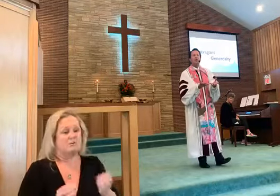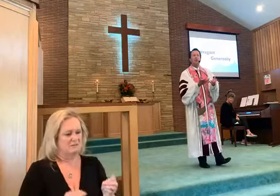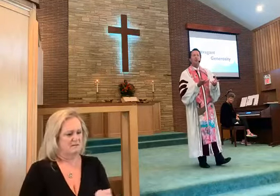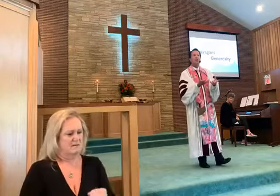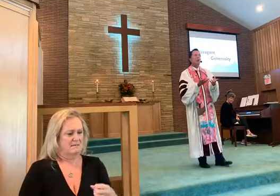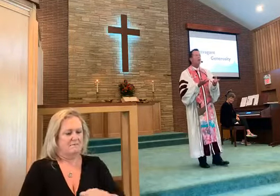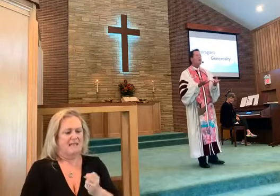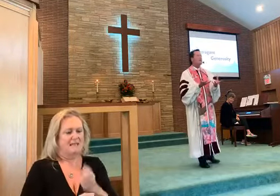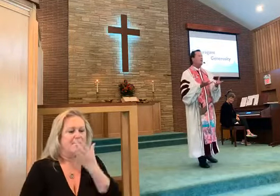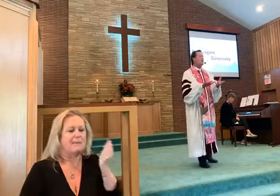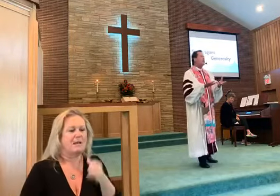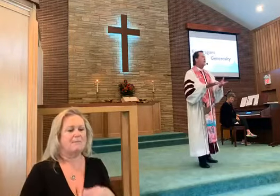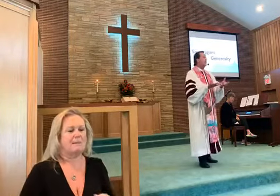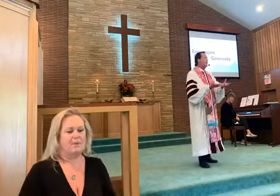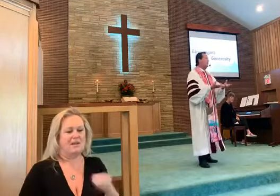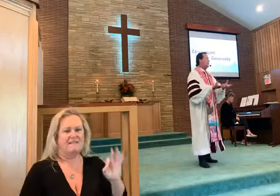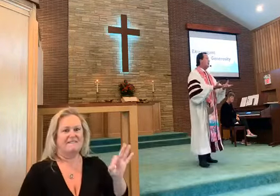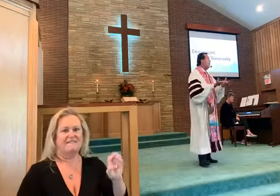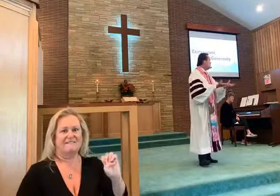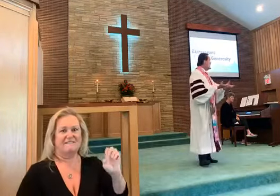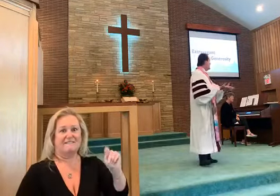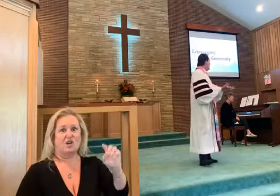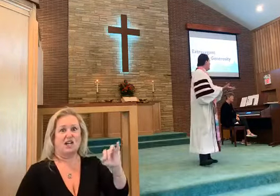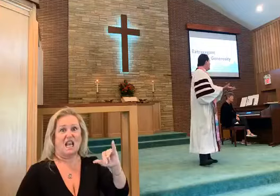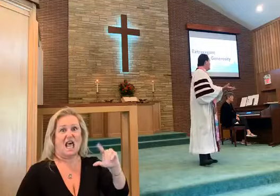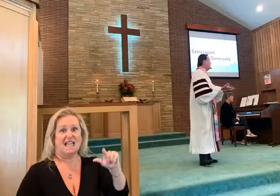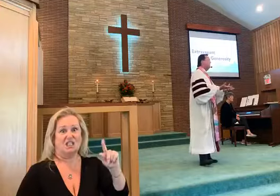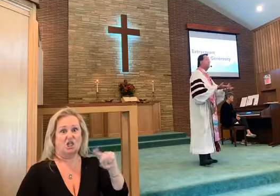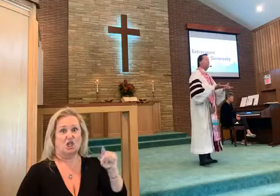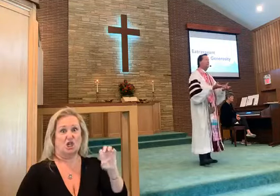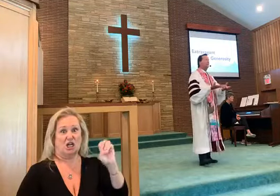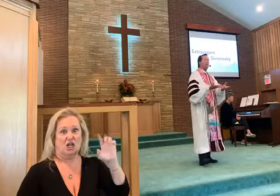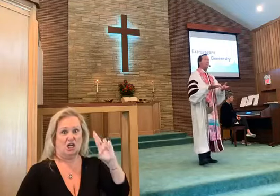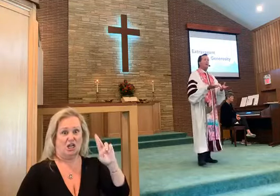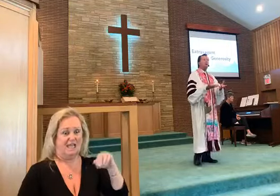sure it's good quality soil so that no seed is wasted.